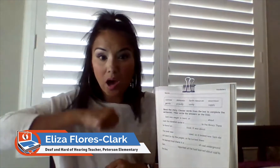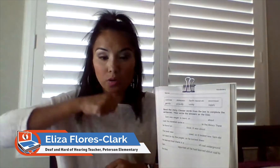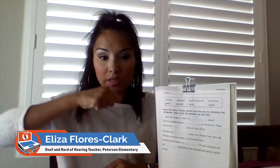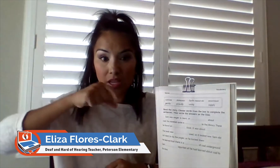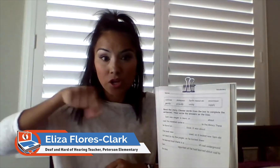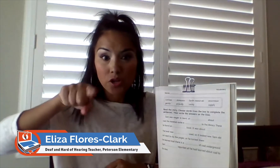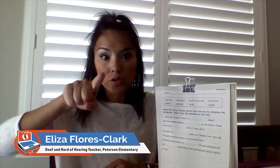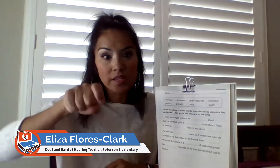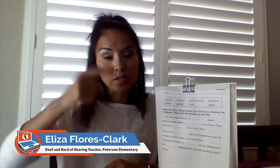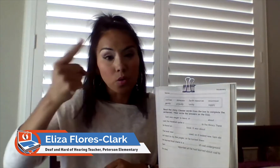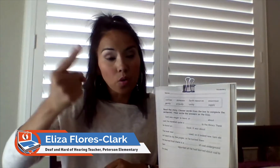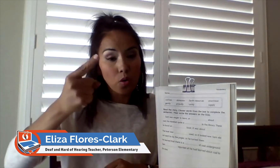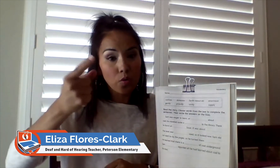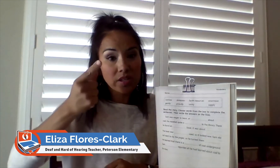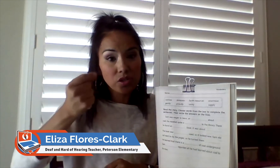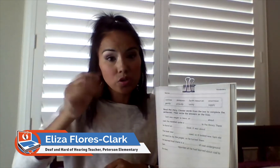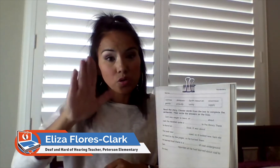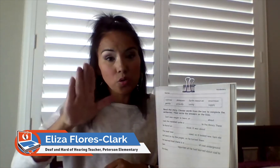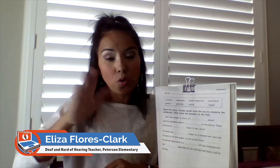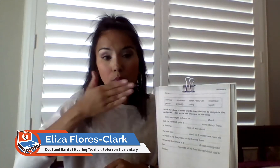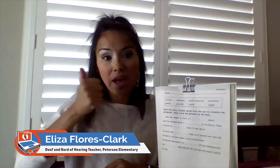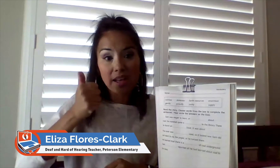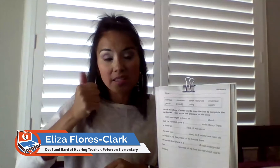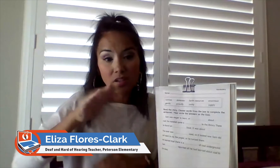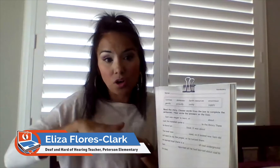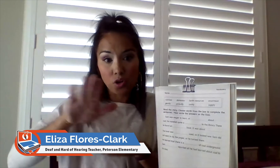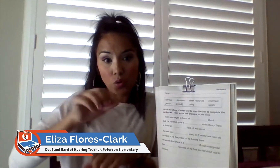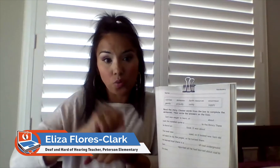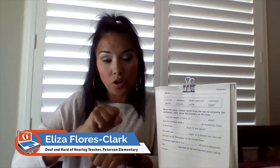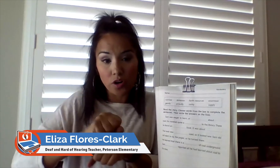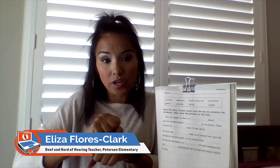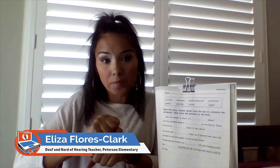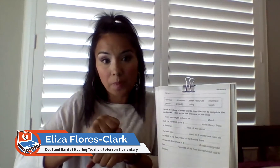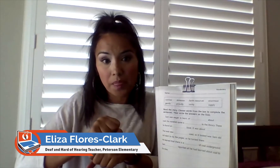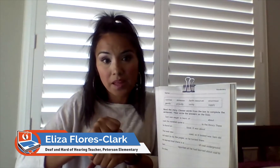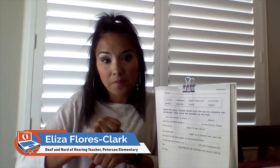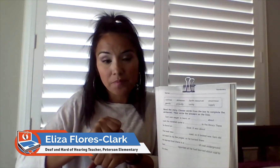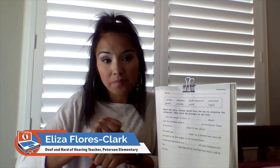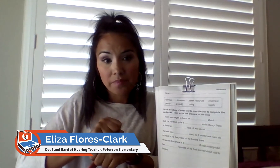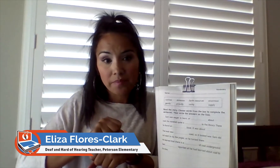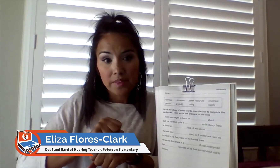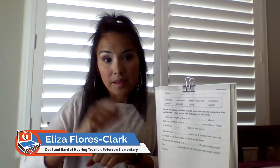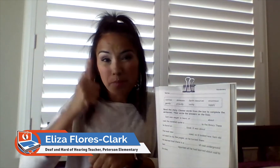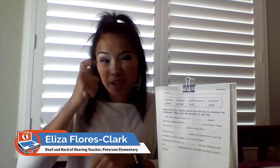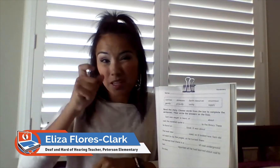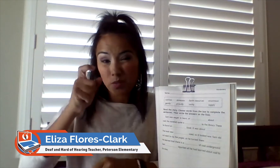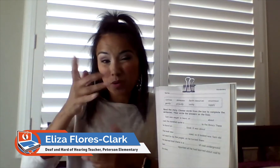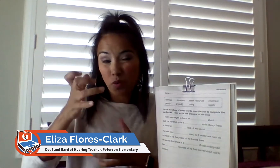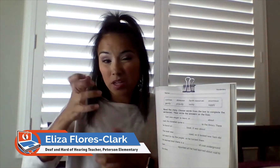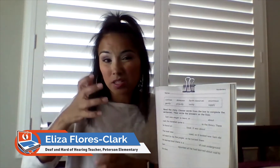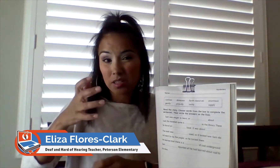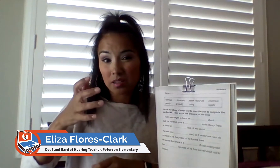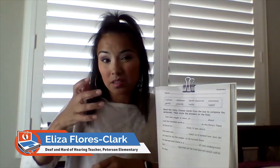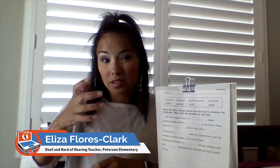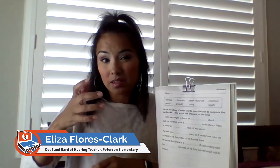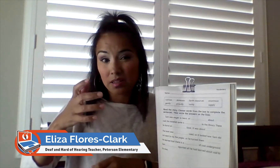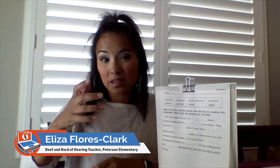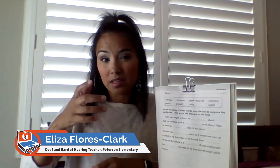Proudly, you need to always do your best on your work because we want you